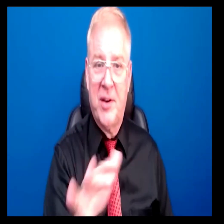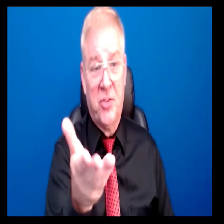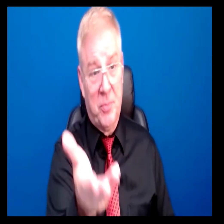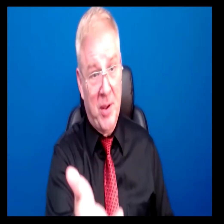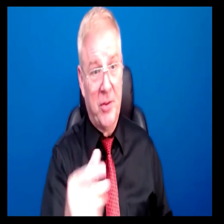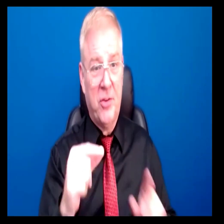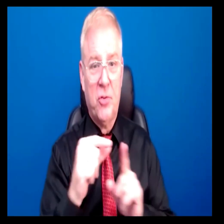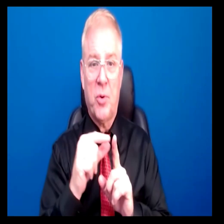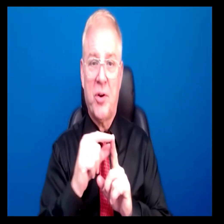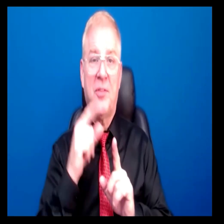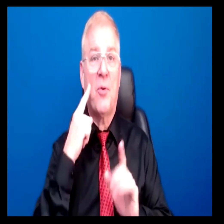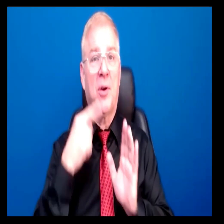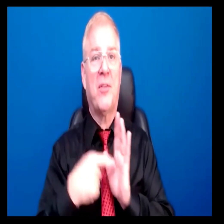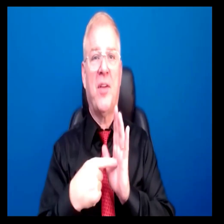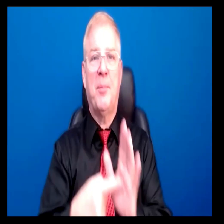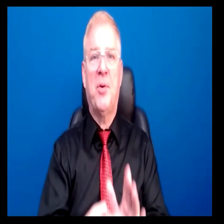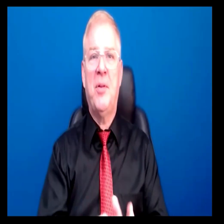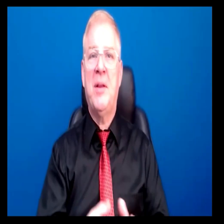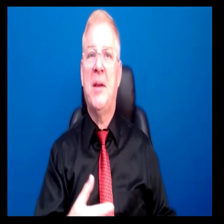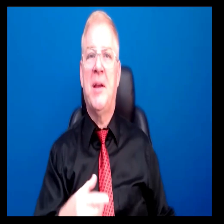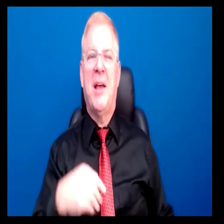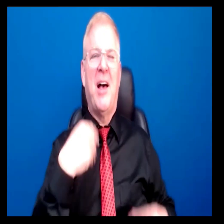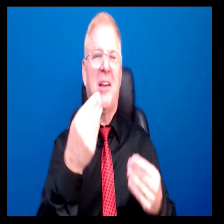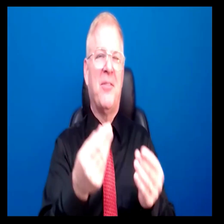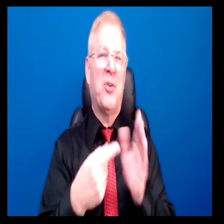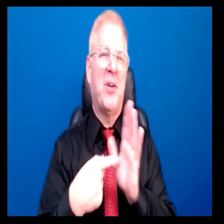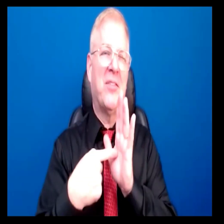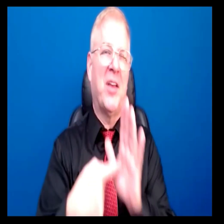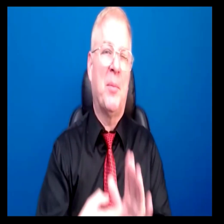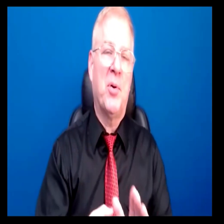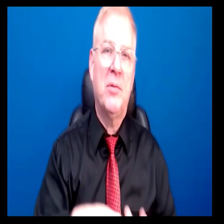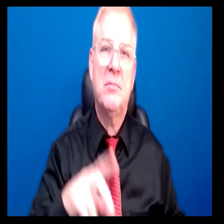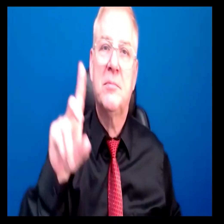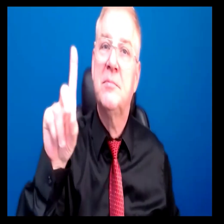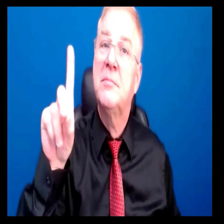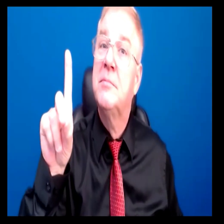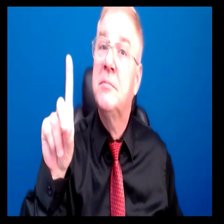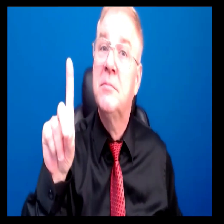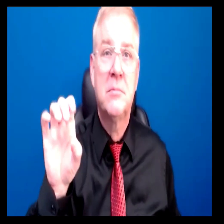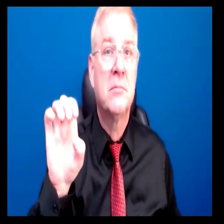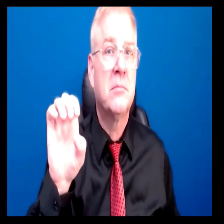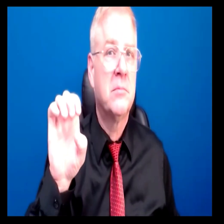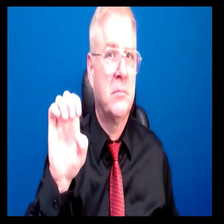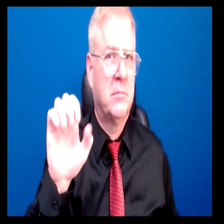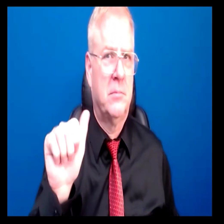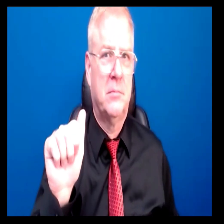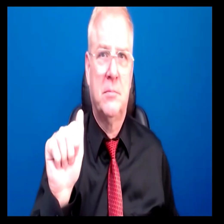can fingerspell these words. For example, I'll give you an example.